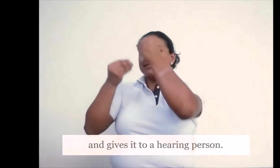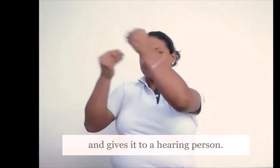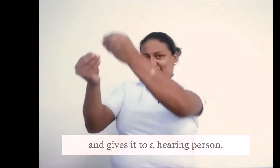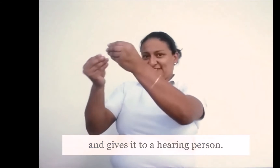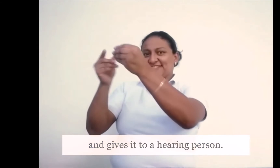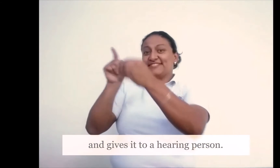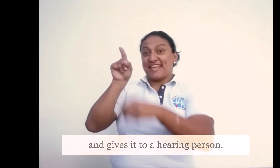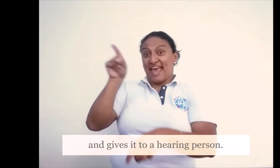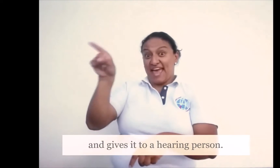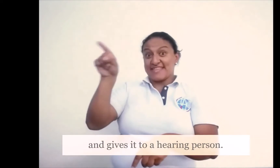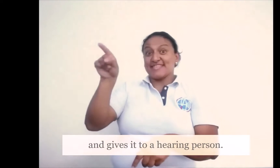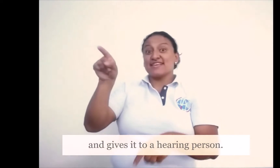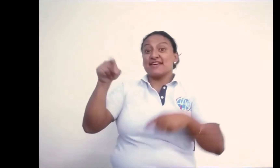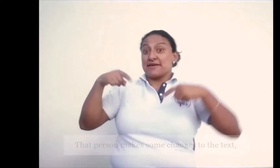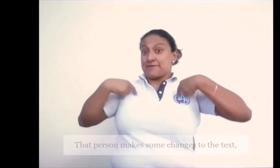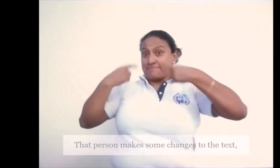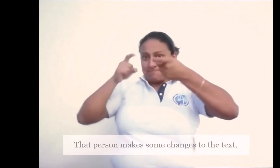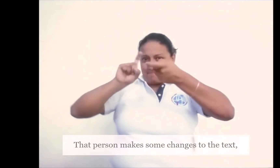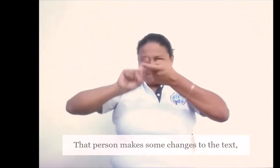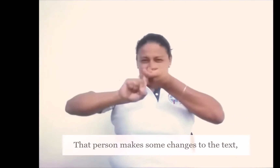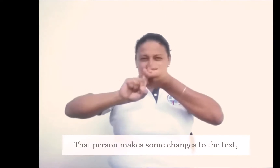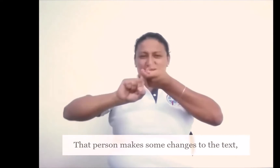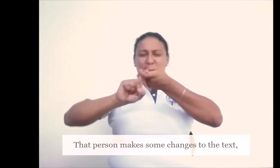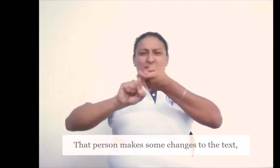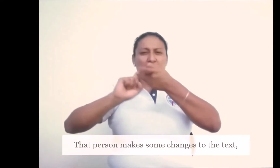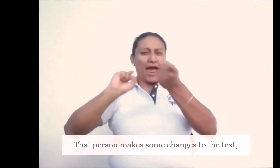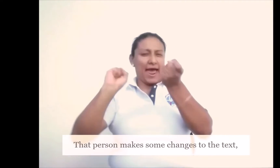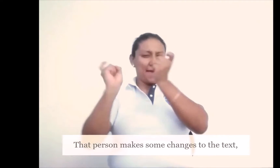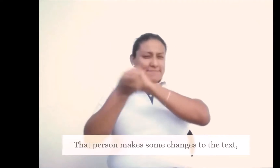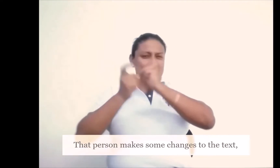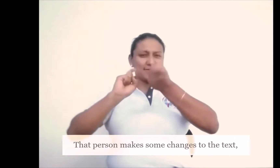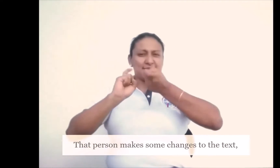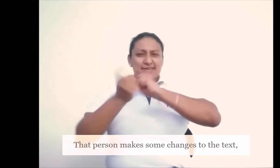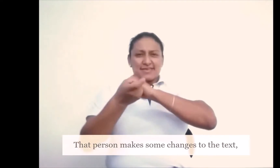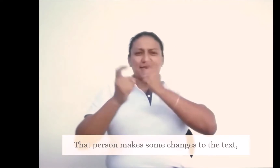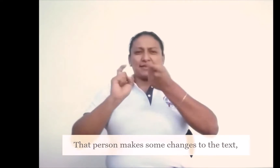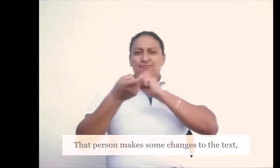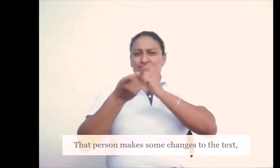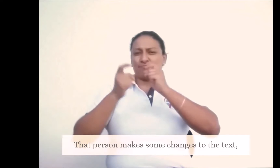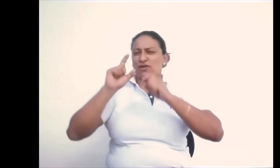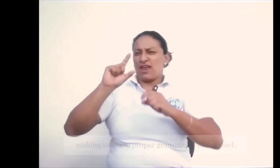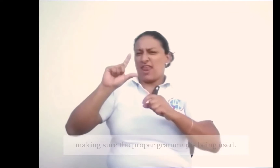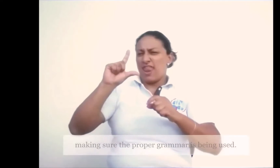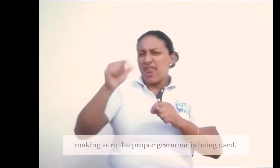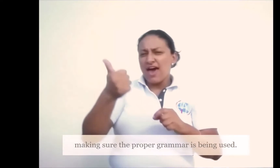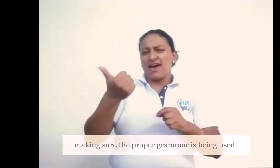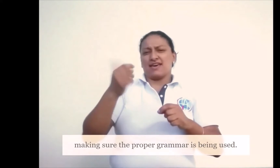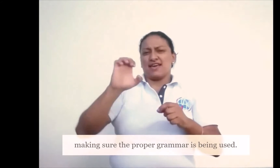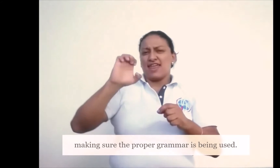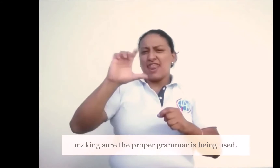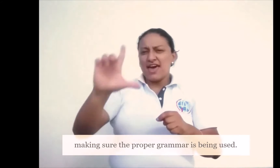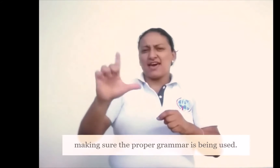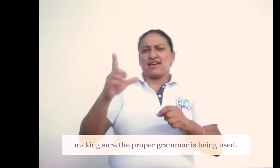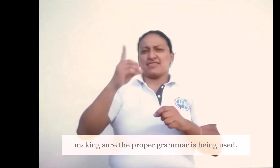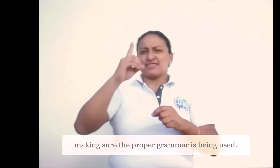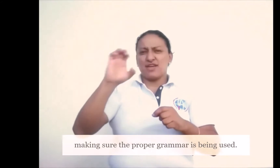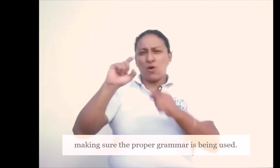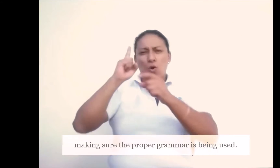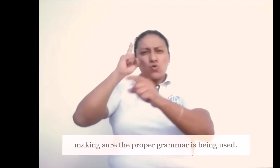and gives it to a hearing person. That person makes some changes to the text, making sure the proper